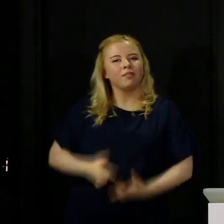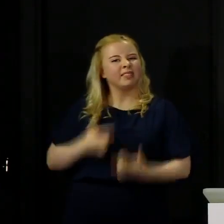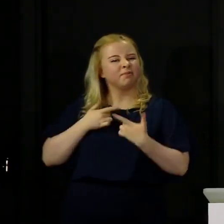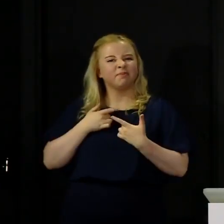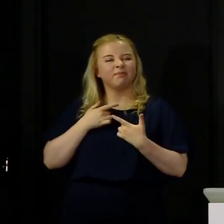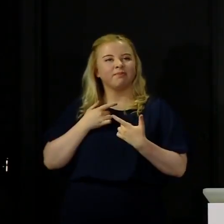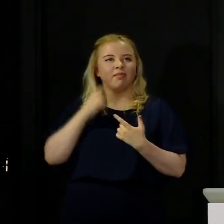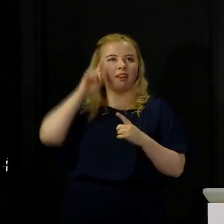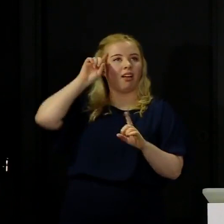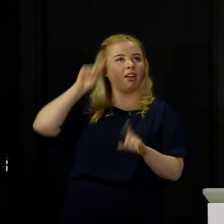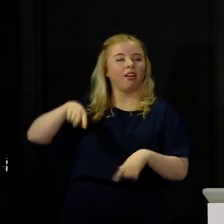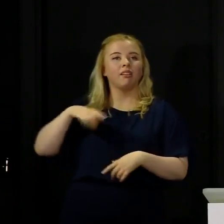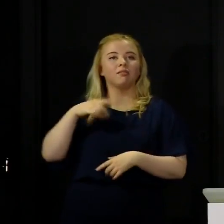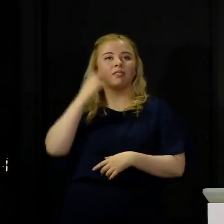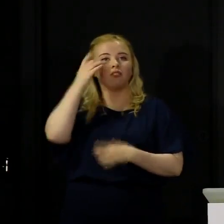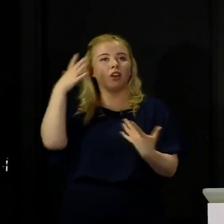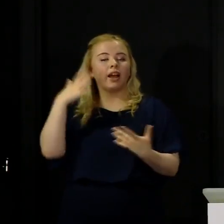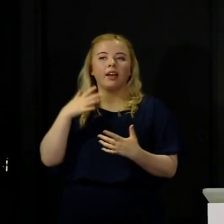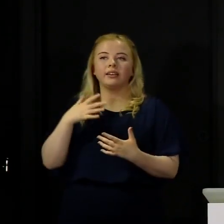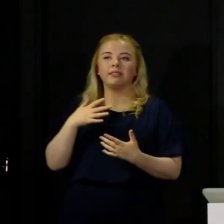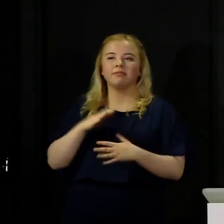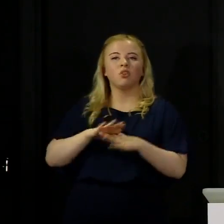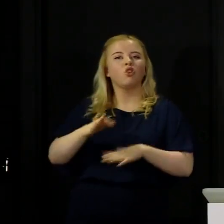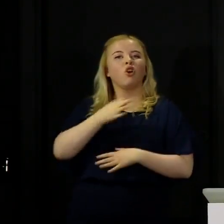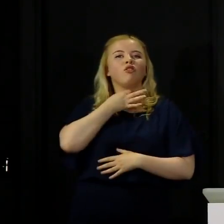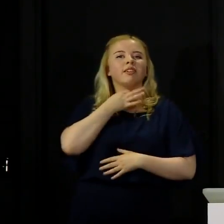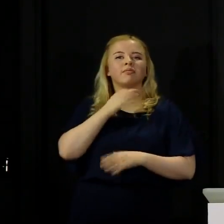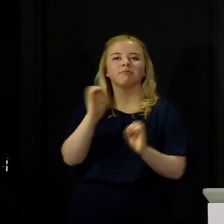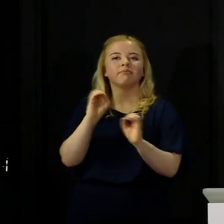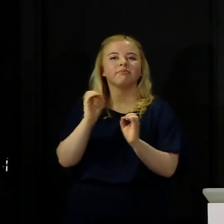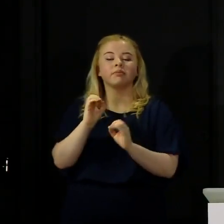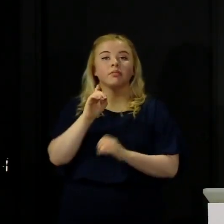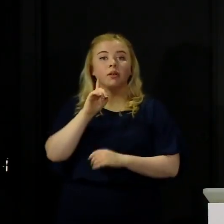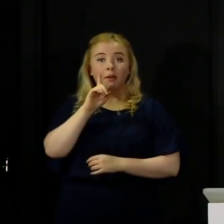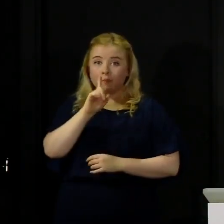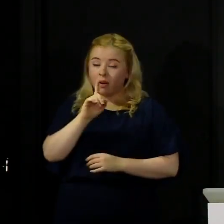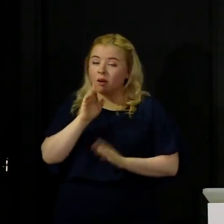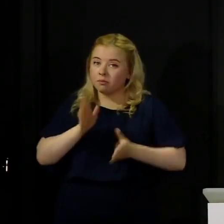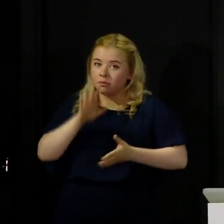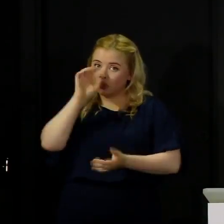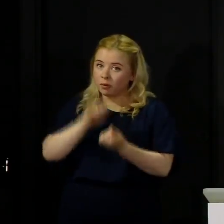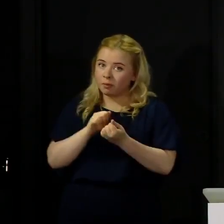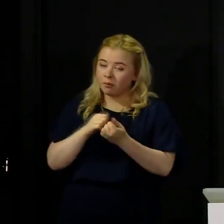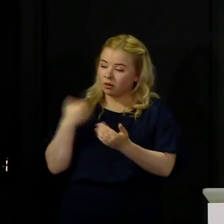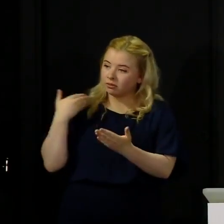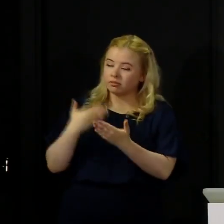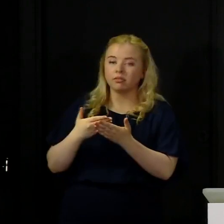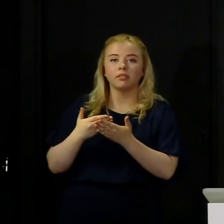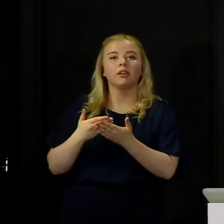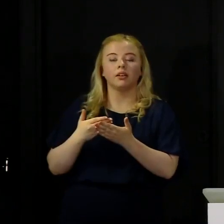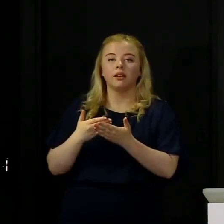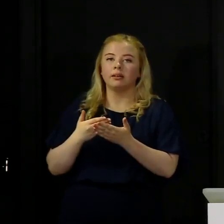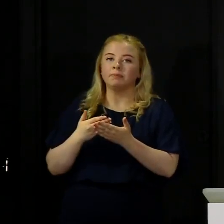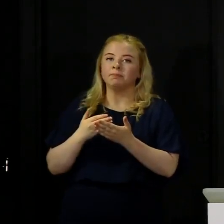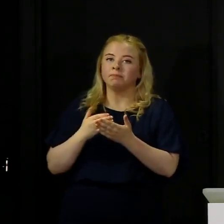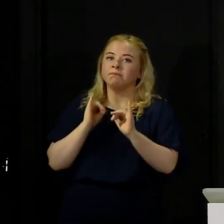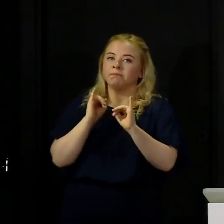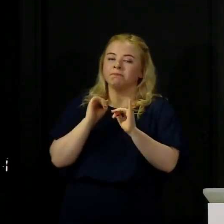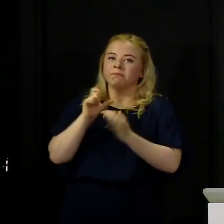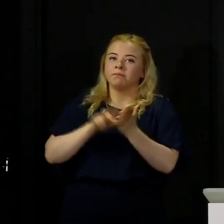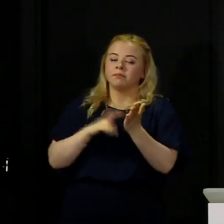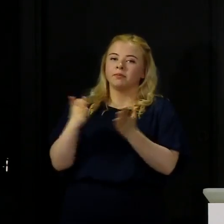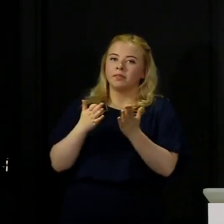how dangerous it is as we see these numbers go in the right direction. But we can't forget that. We have learned to our cost,